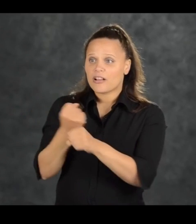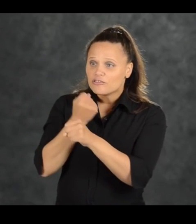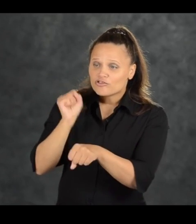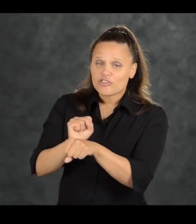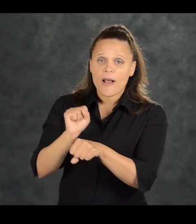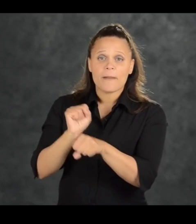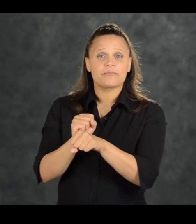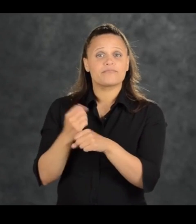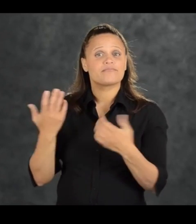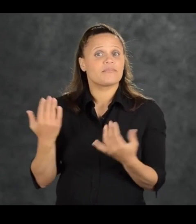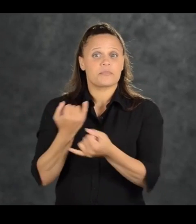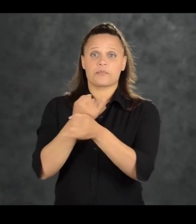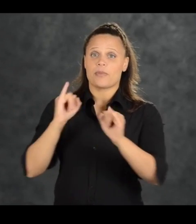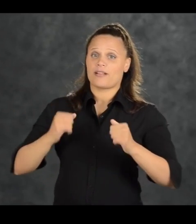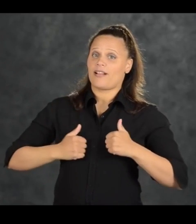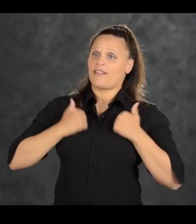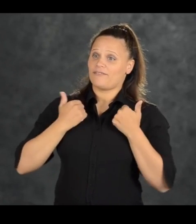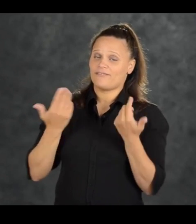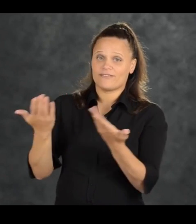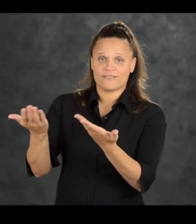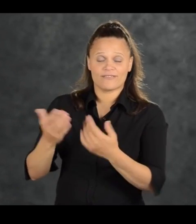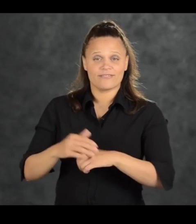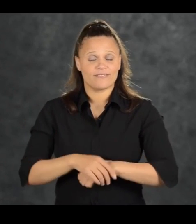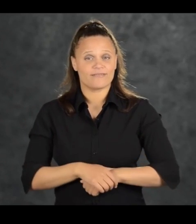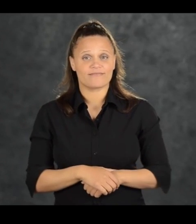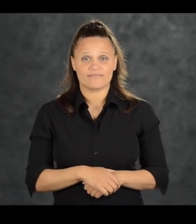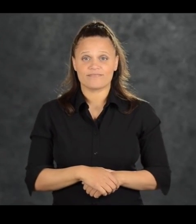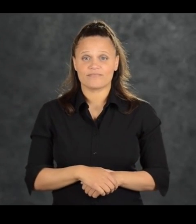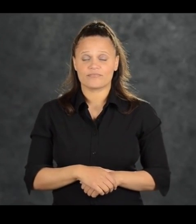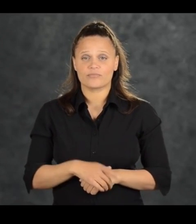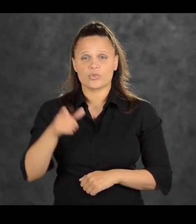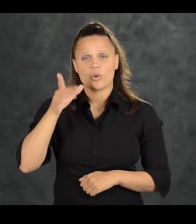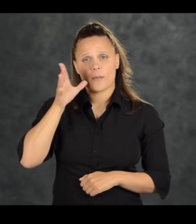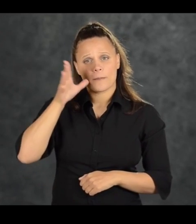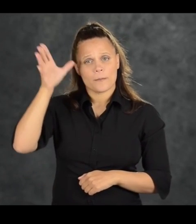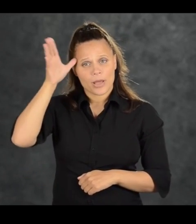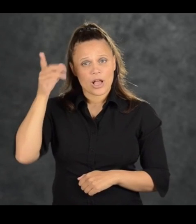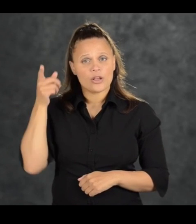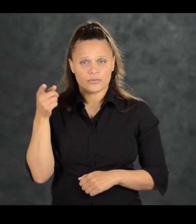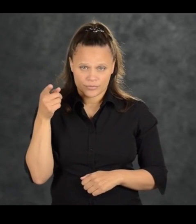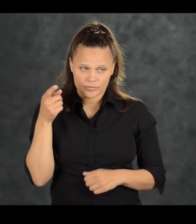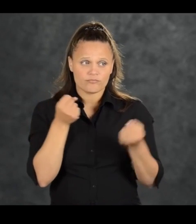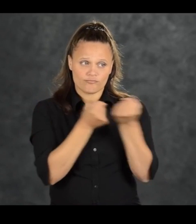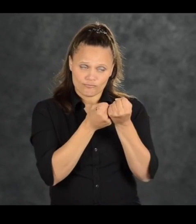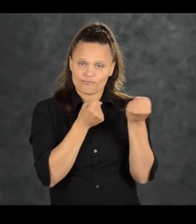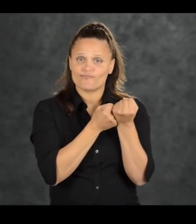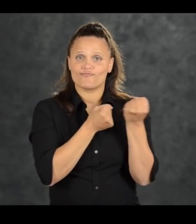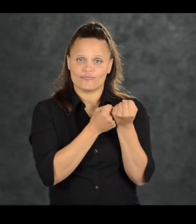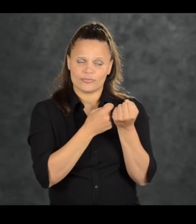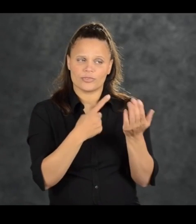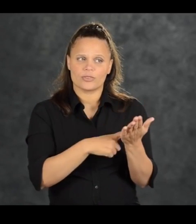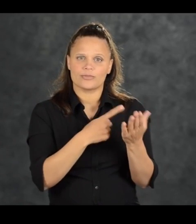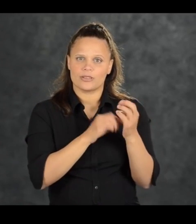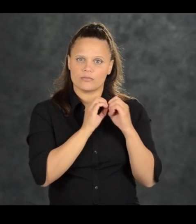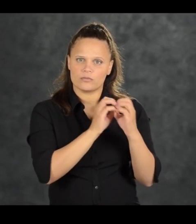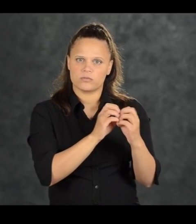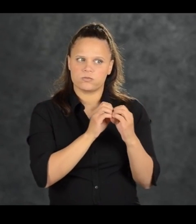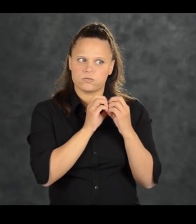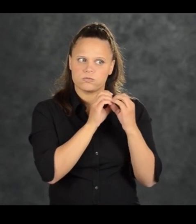those services so that student can become successful and independent. As a parent, you